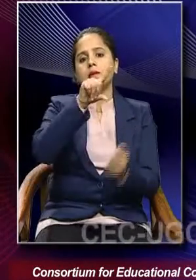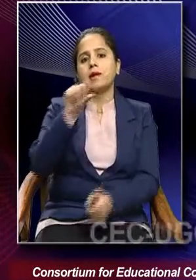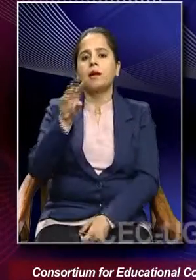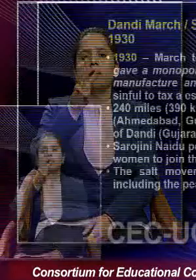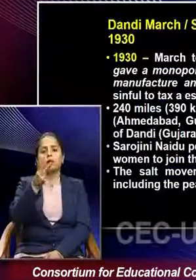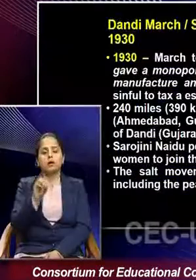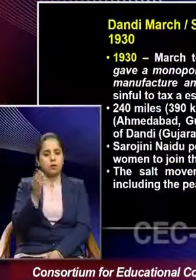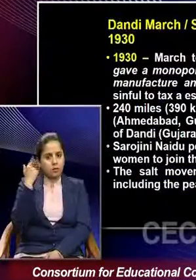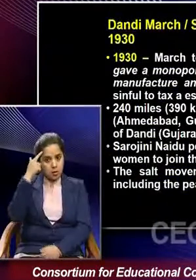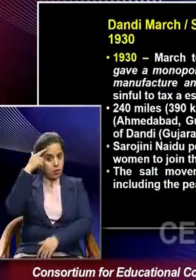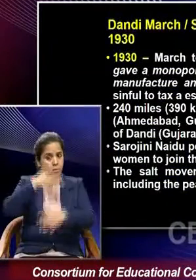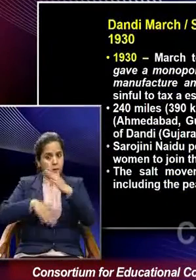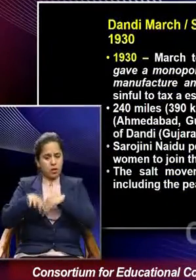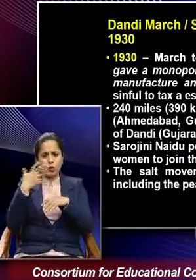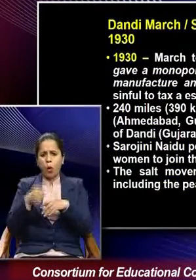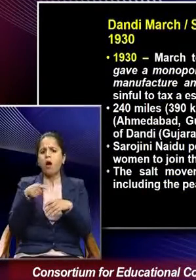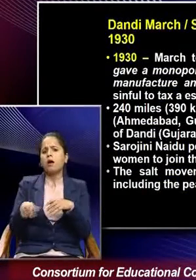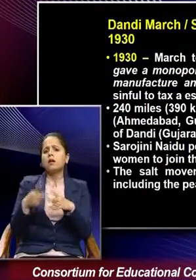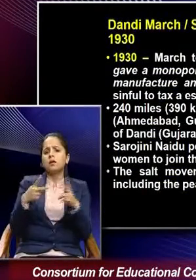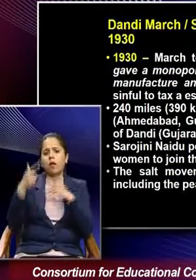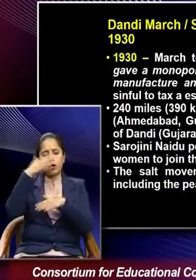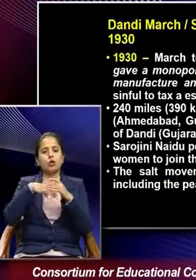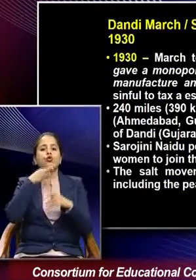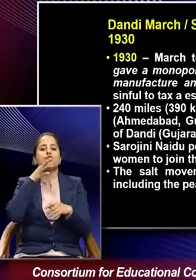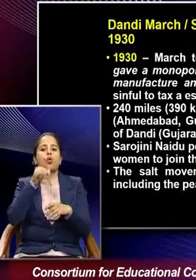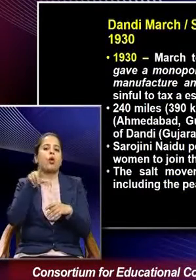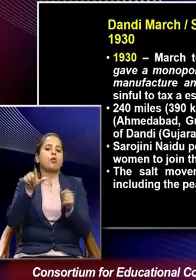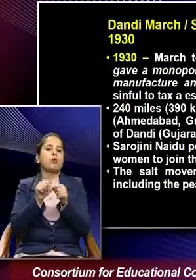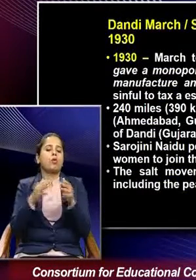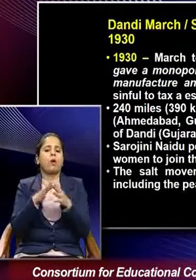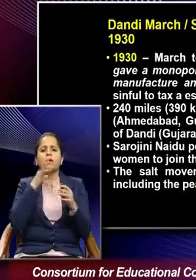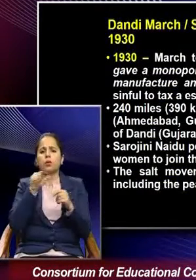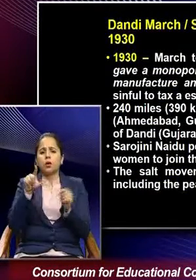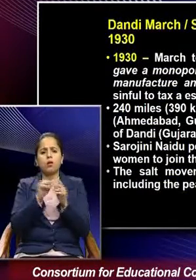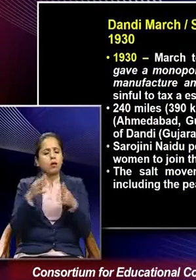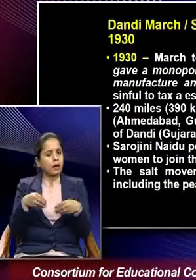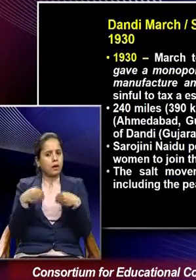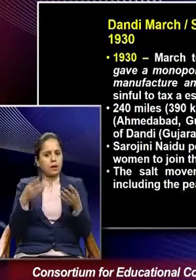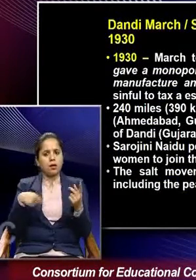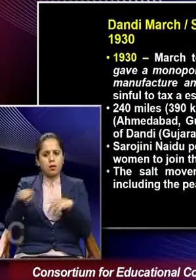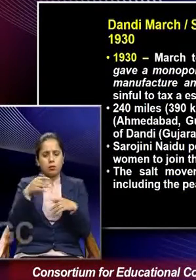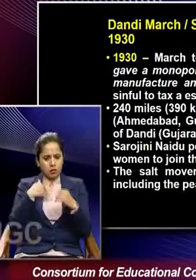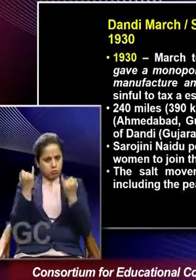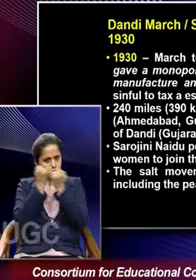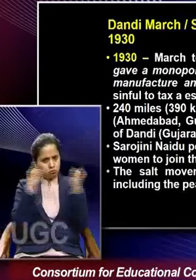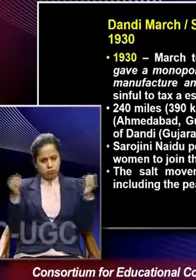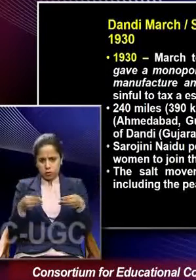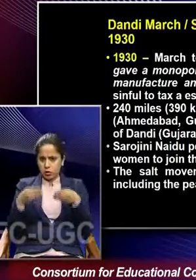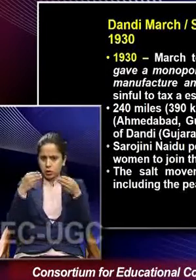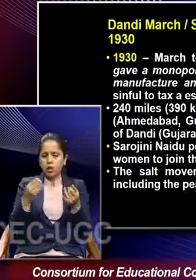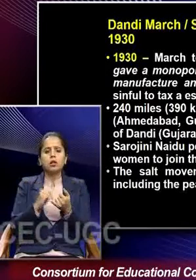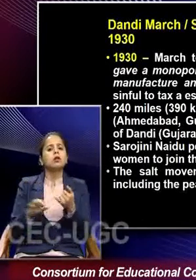was a march to break the salt law. Salt law gave a monopoly right to the